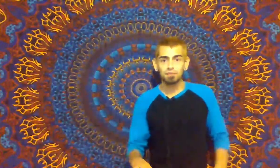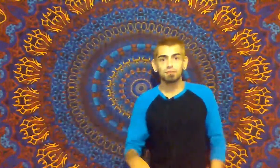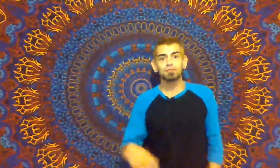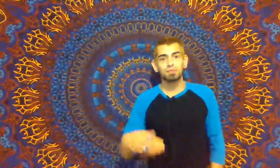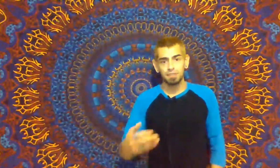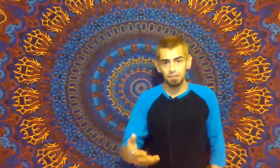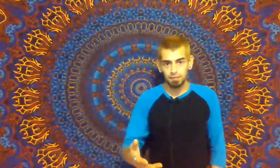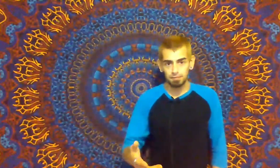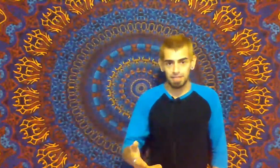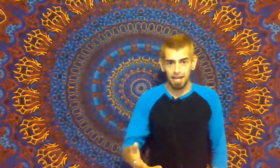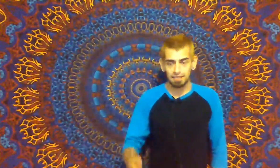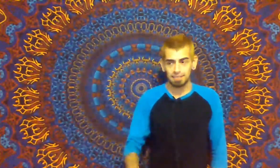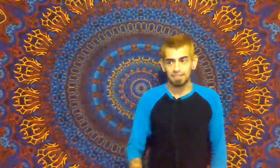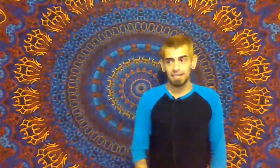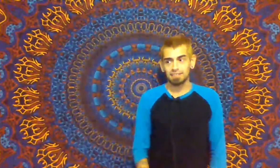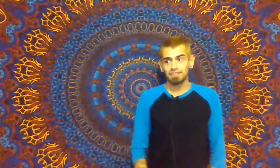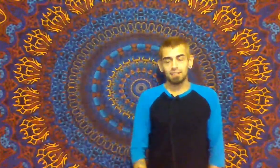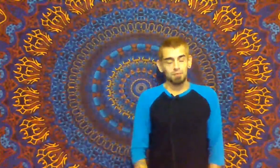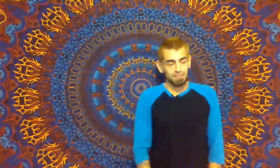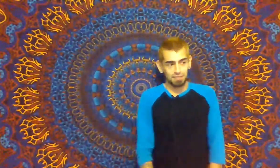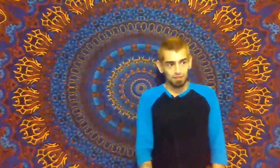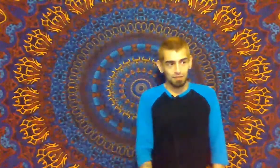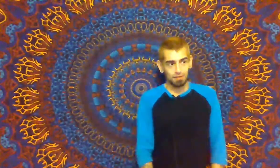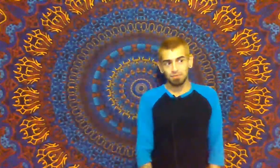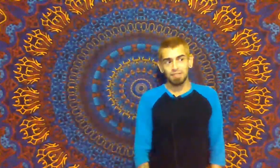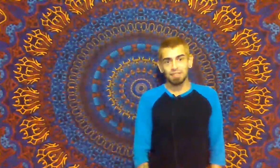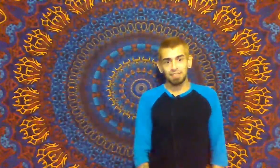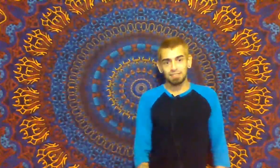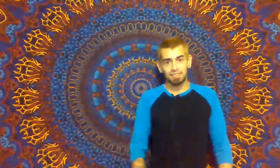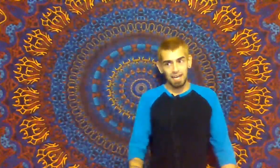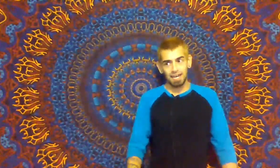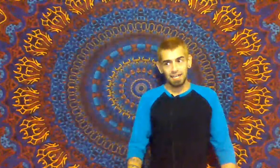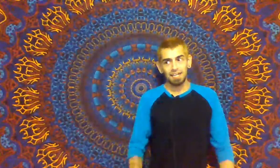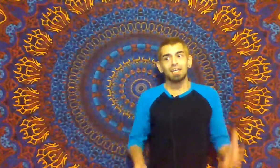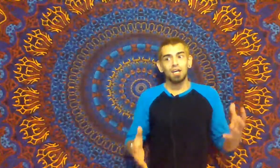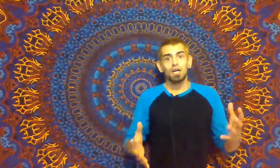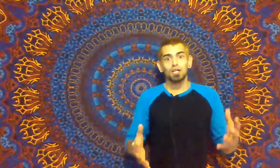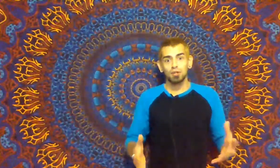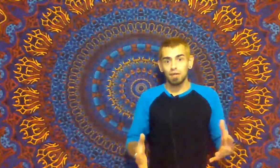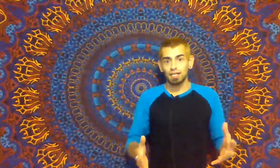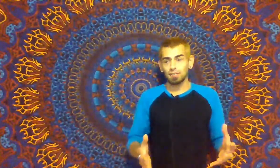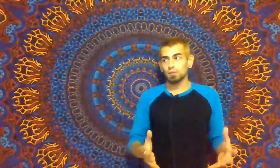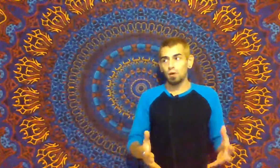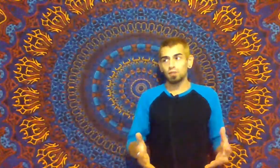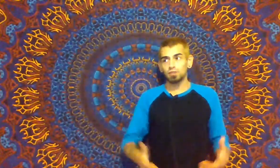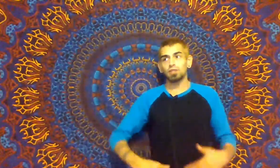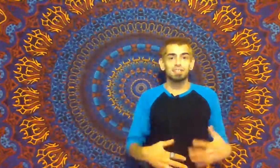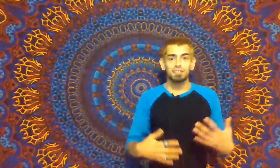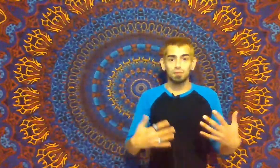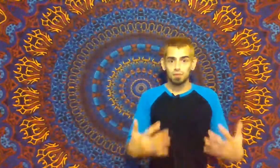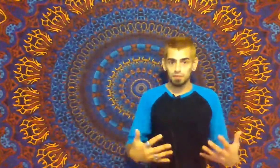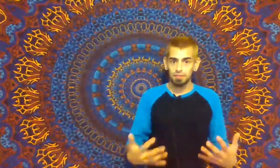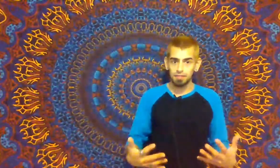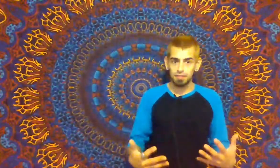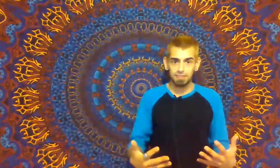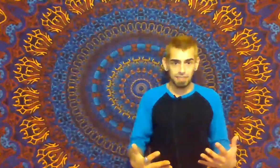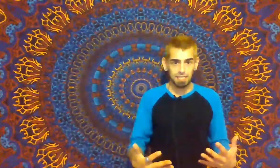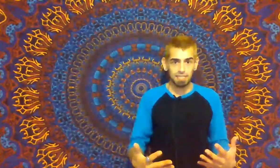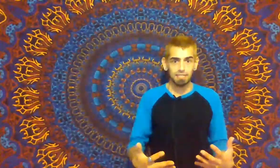cruise, Molino comes to Alex again when he's alone and says, hey, you got to get the water stone. Like, we're in the middle of the sea.